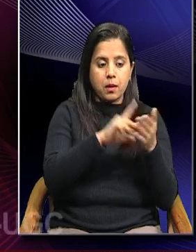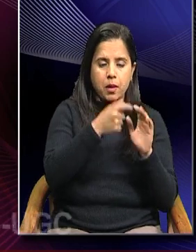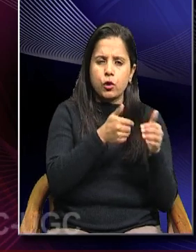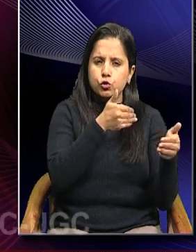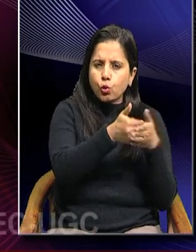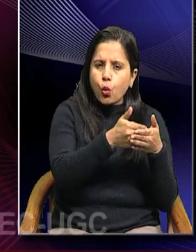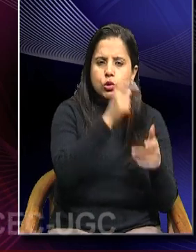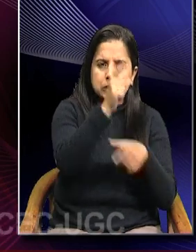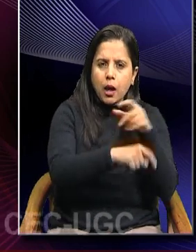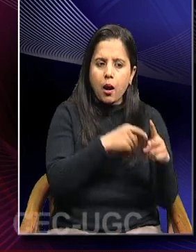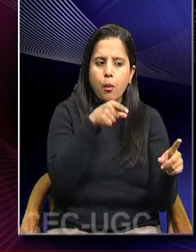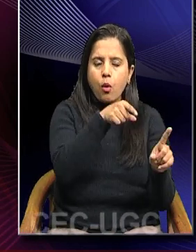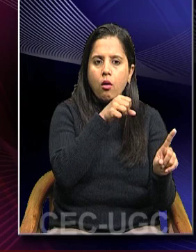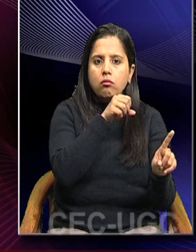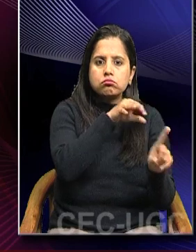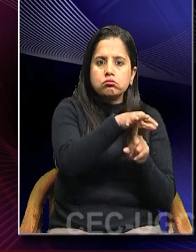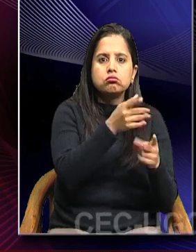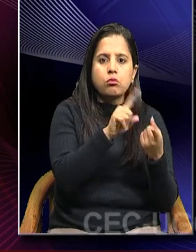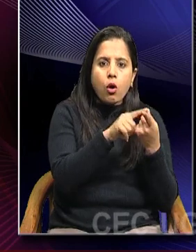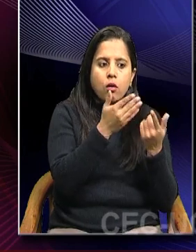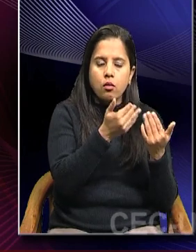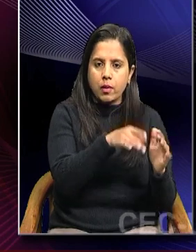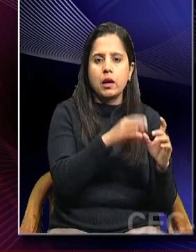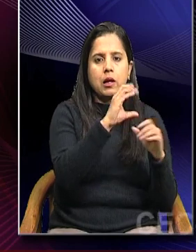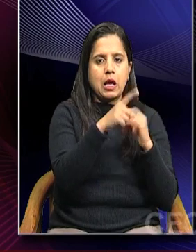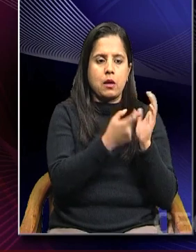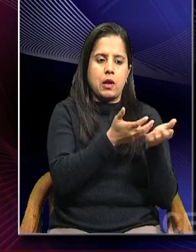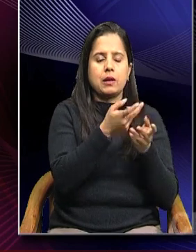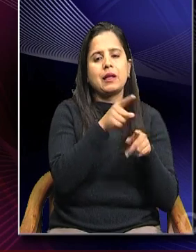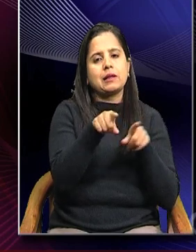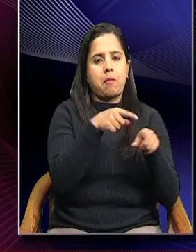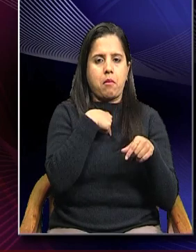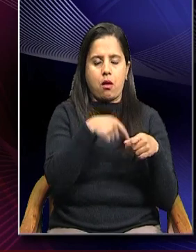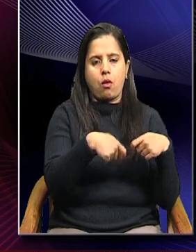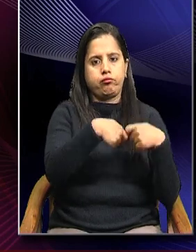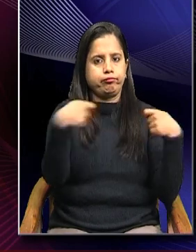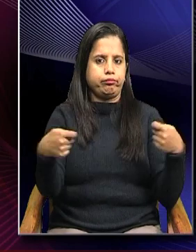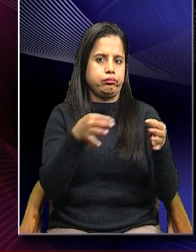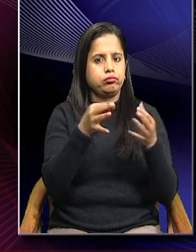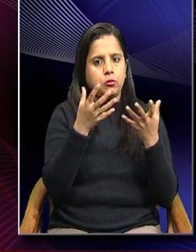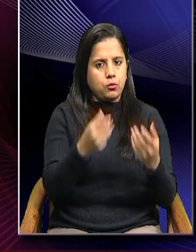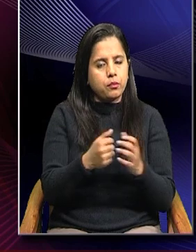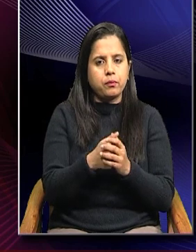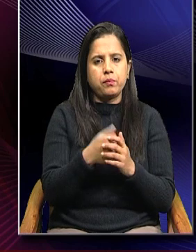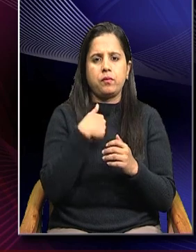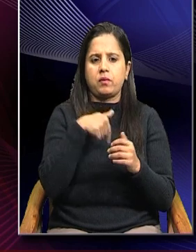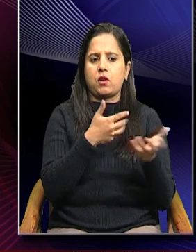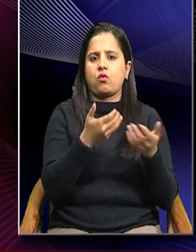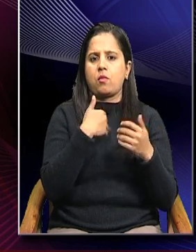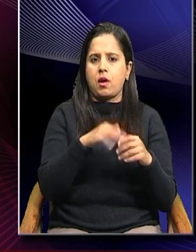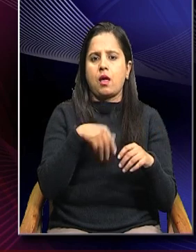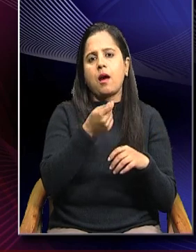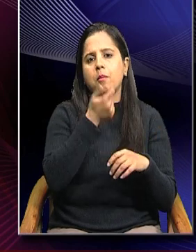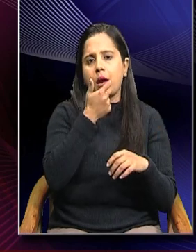companies that affect their ability to serve its customers. Suppose I have to exemplify, I would say I am dealing with the